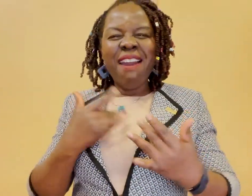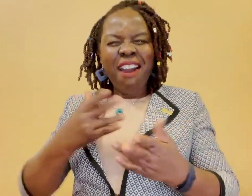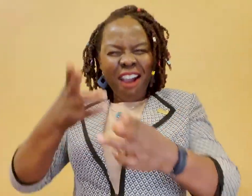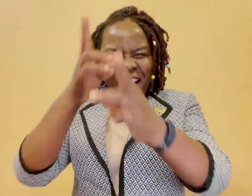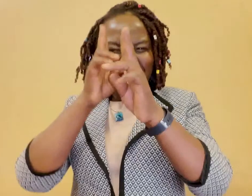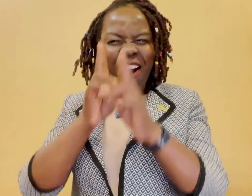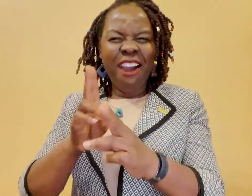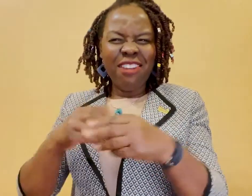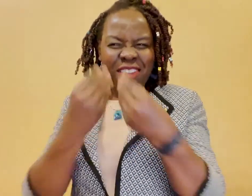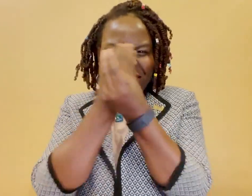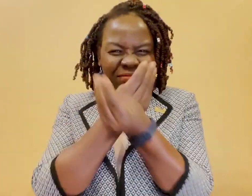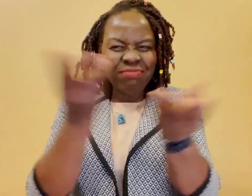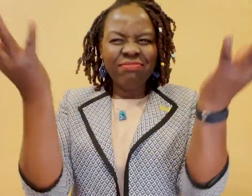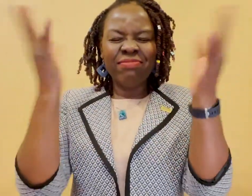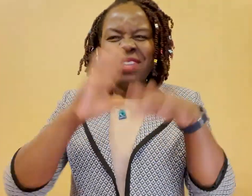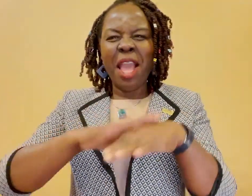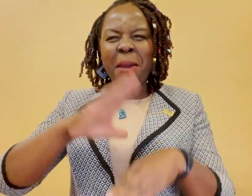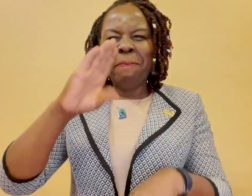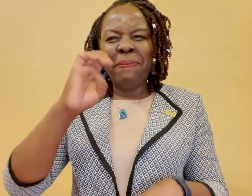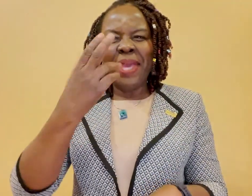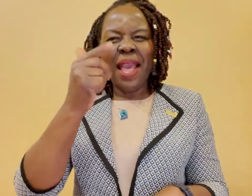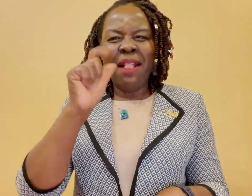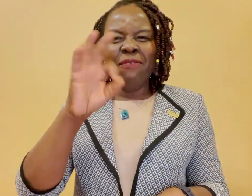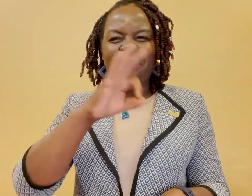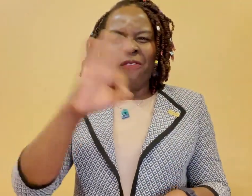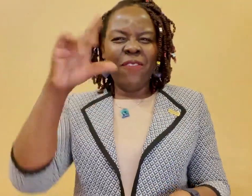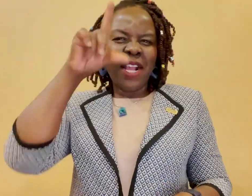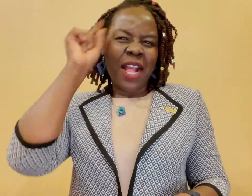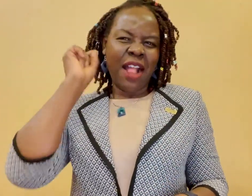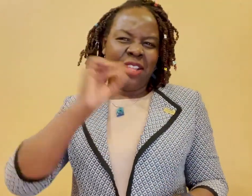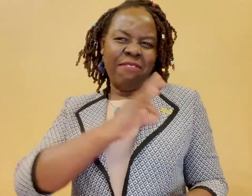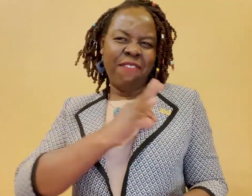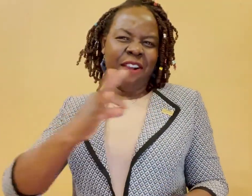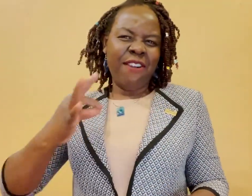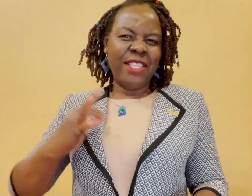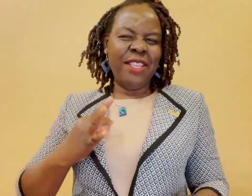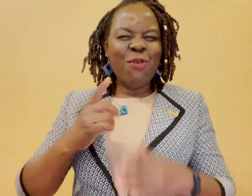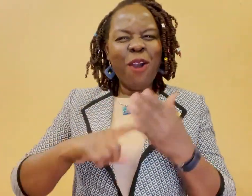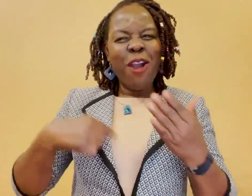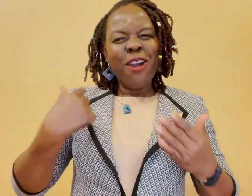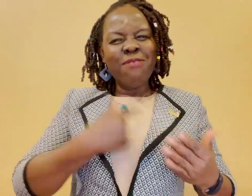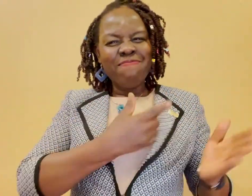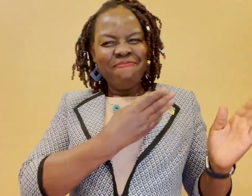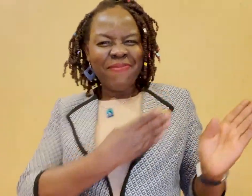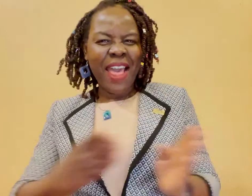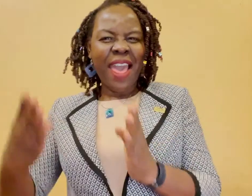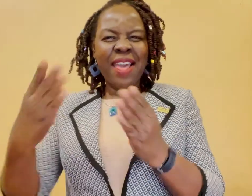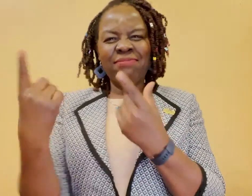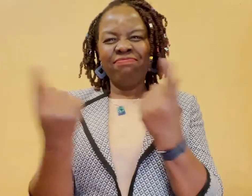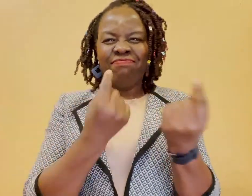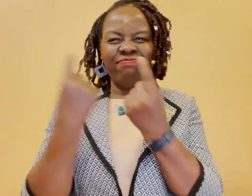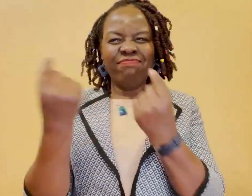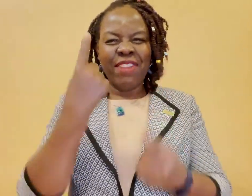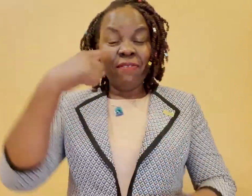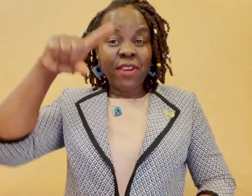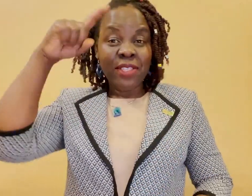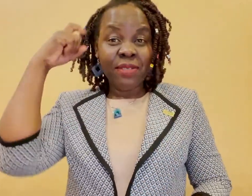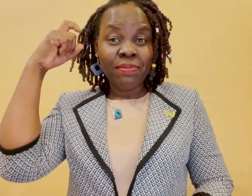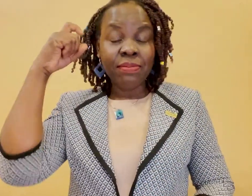and honored to share with you, on behalf of the Gallaudet faculty, what we're planning for this summer.